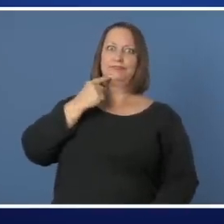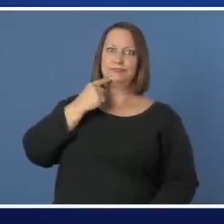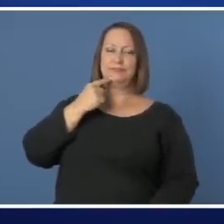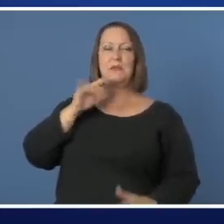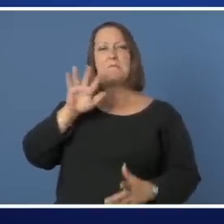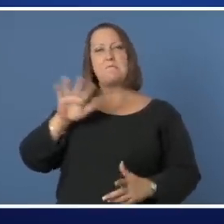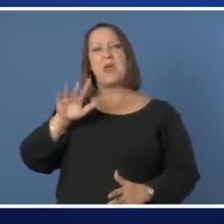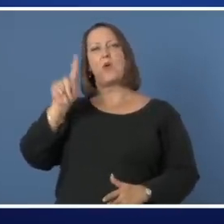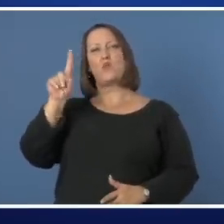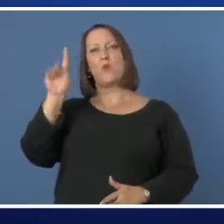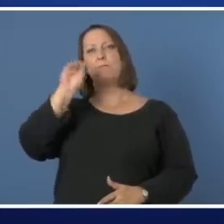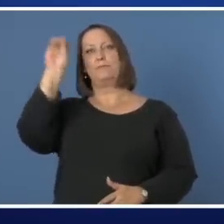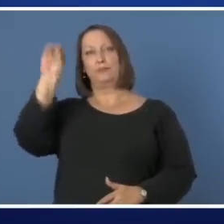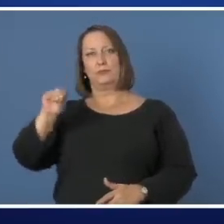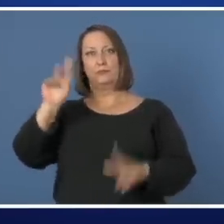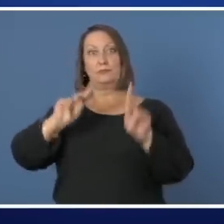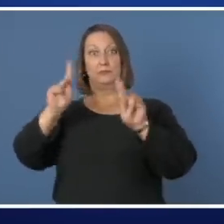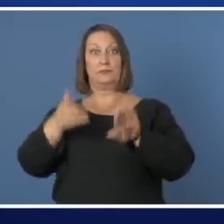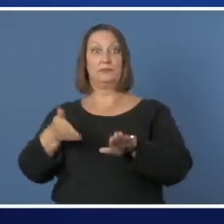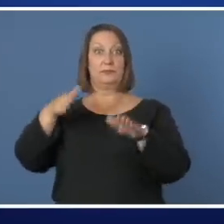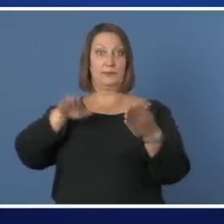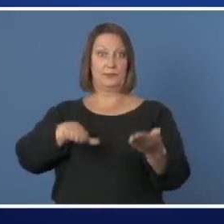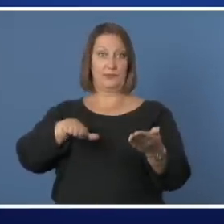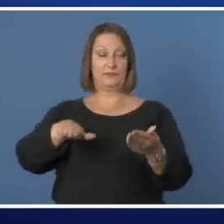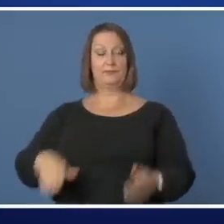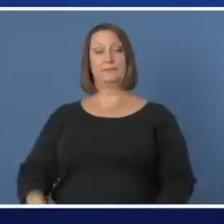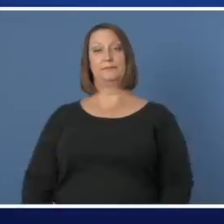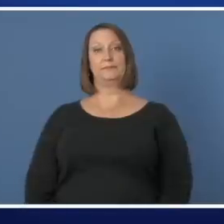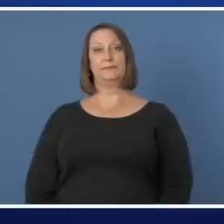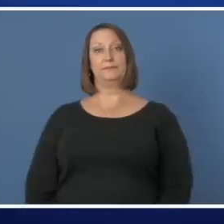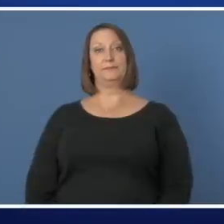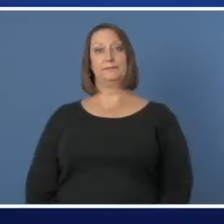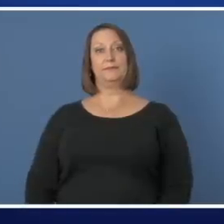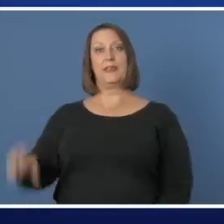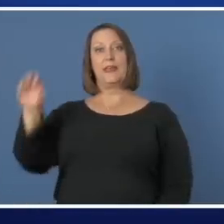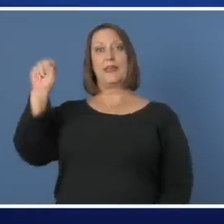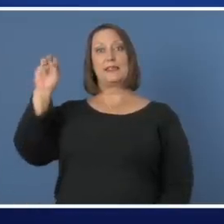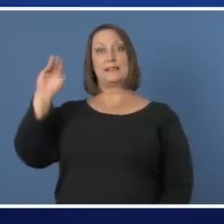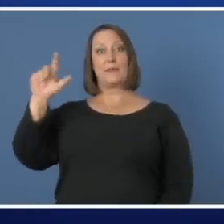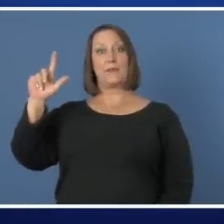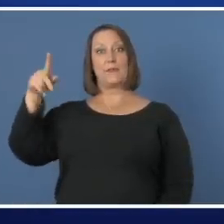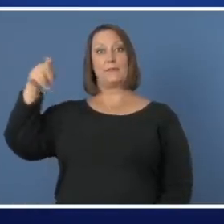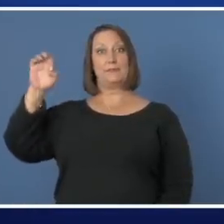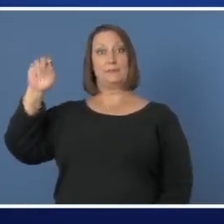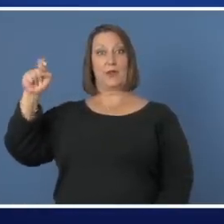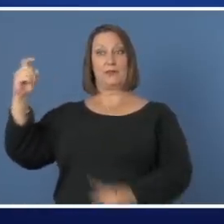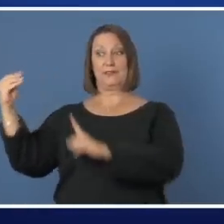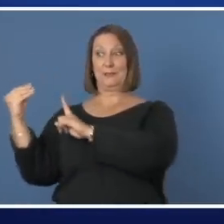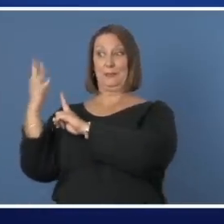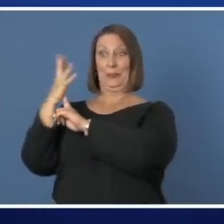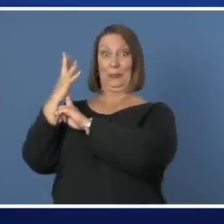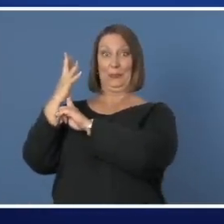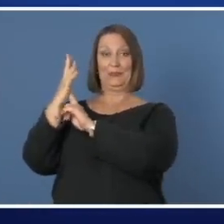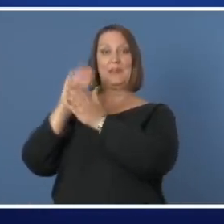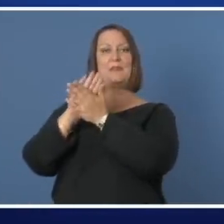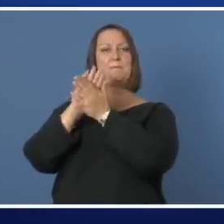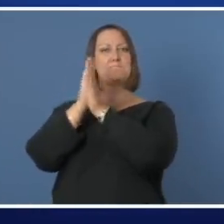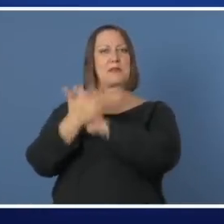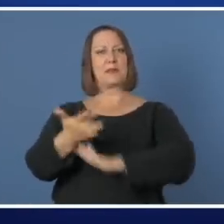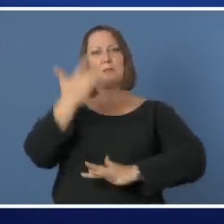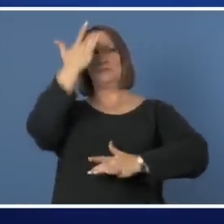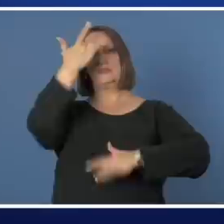the incubation period for smallpox is